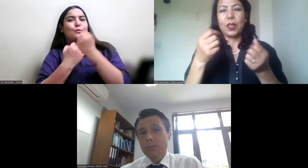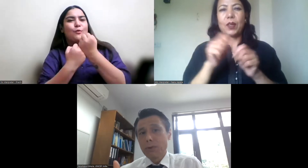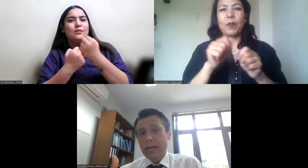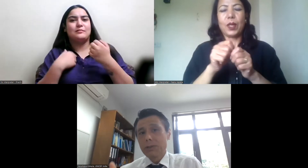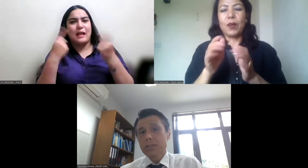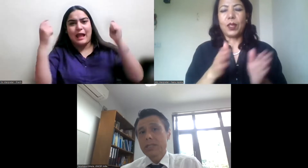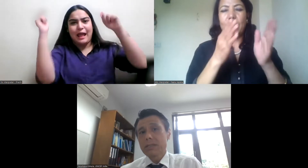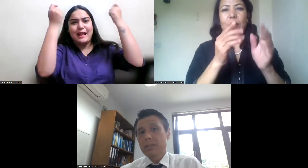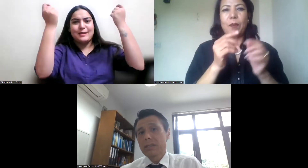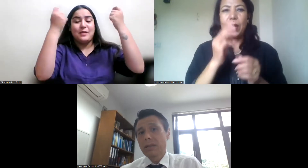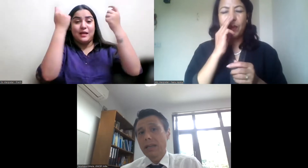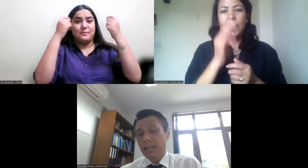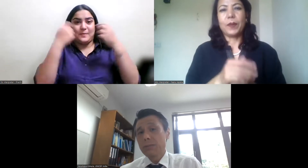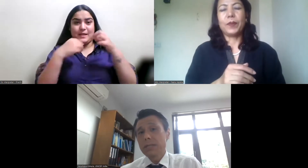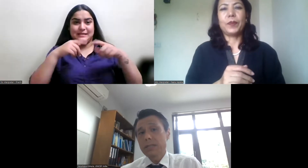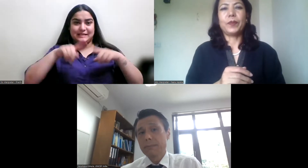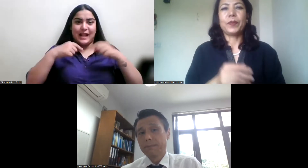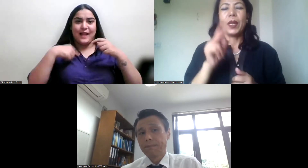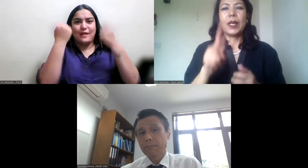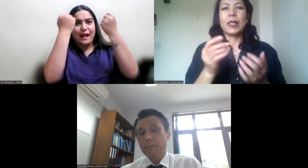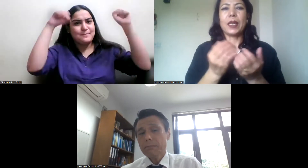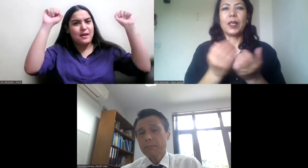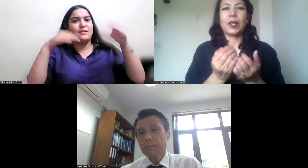paradigm for the adolescent engagement.